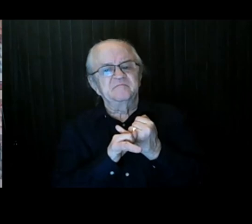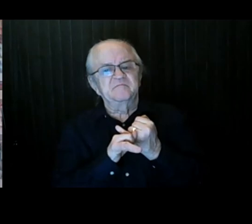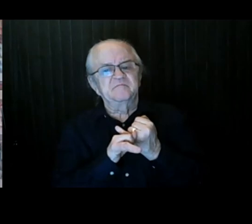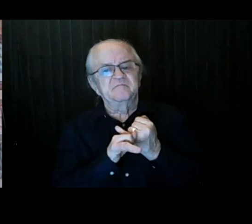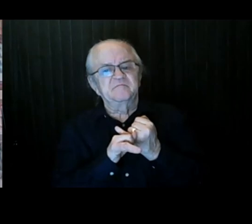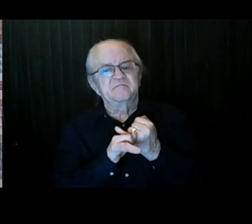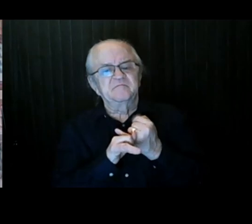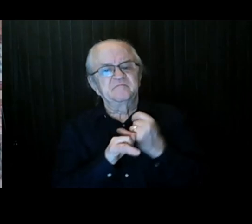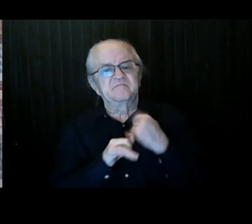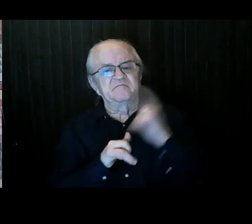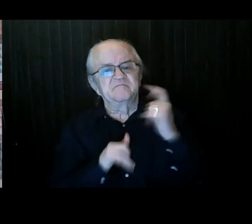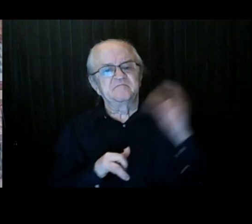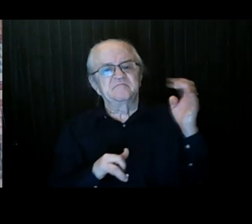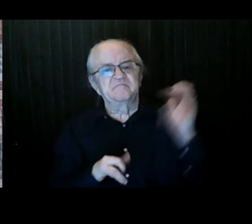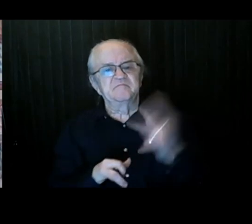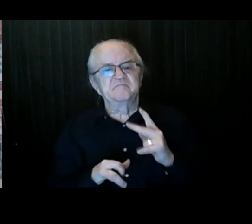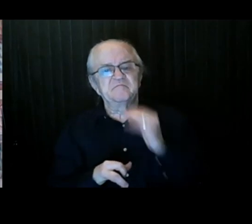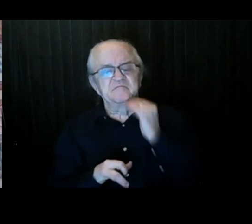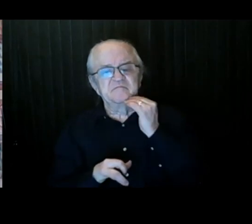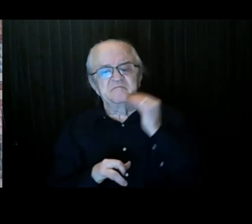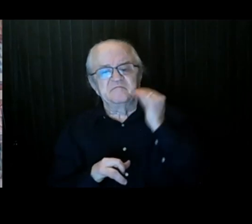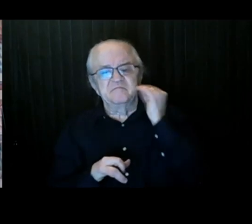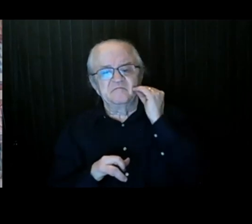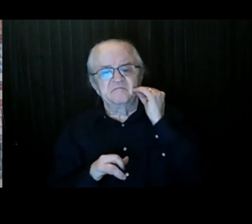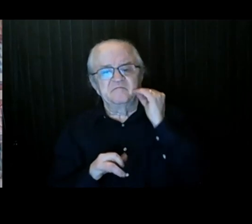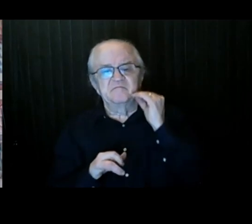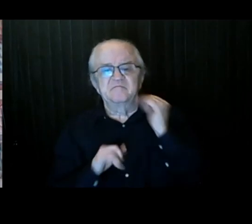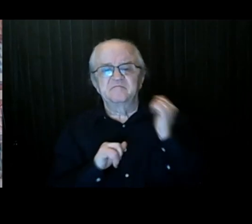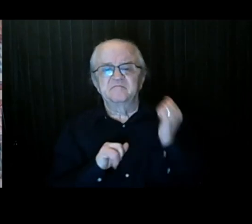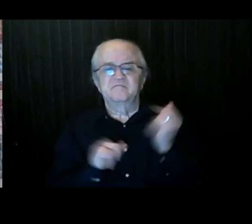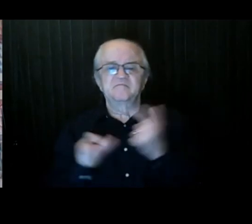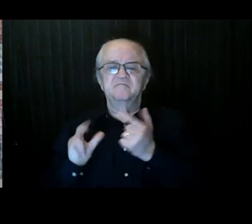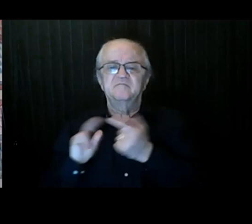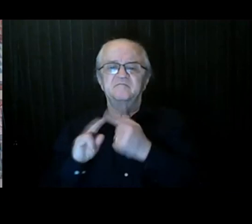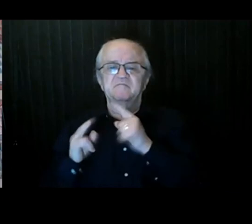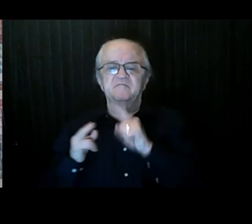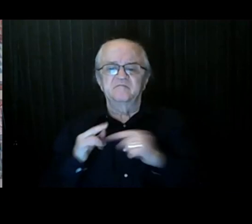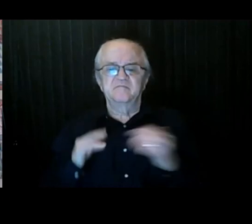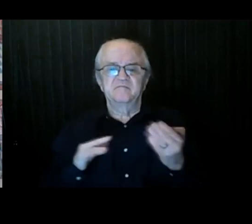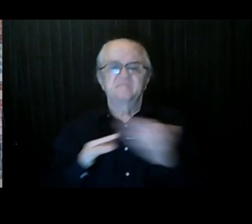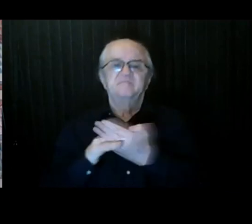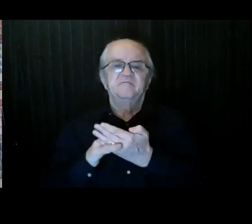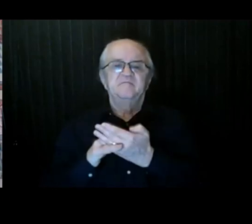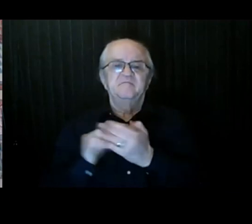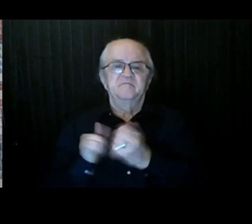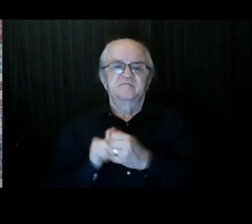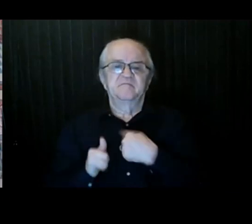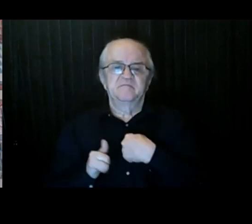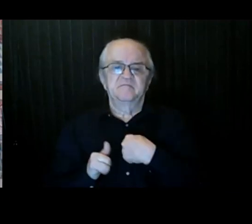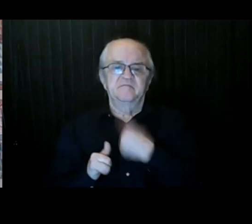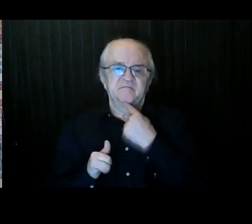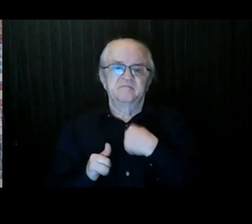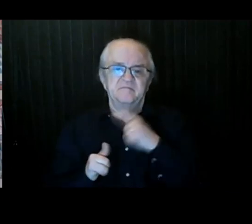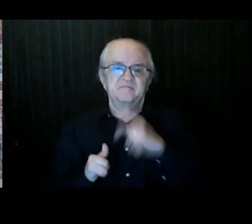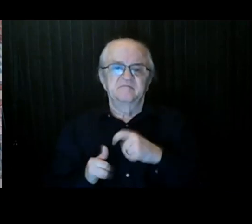I had to come home. And all my friends had done an intervention with me to tell me that I needed help because I was